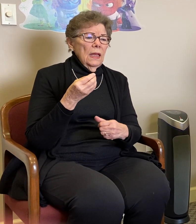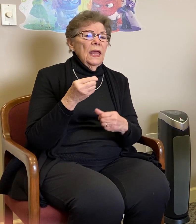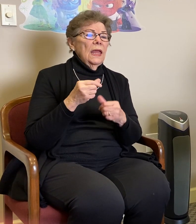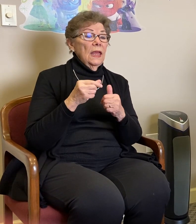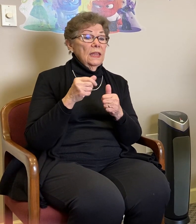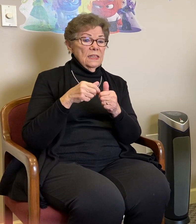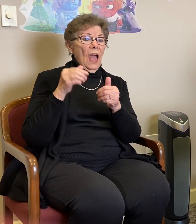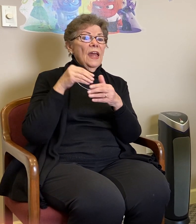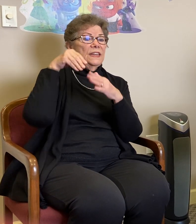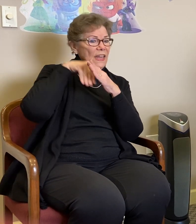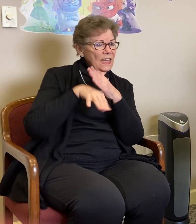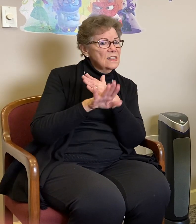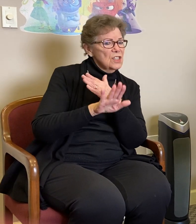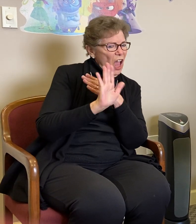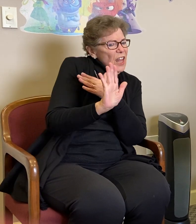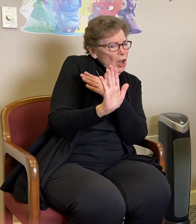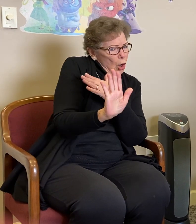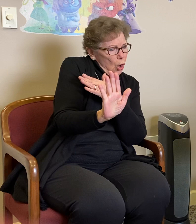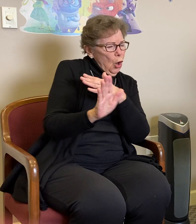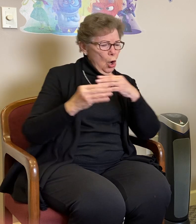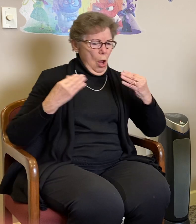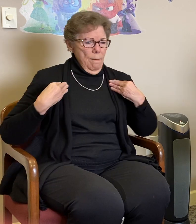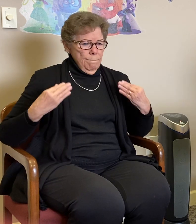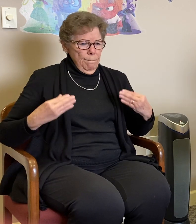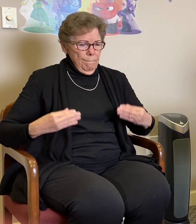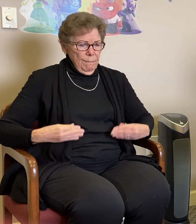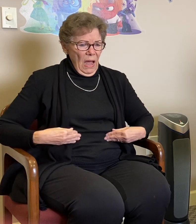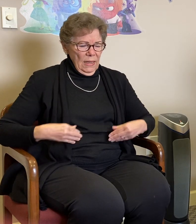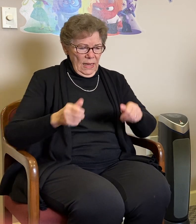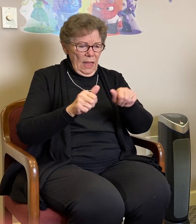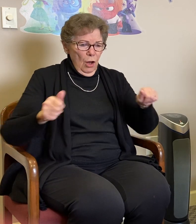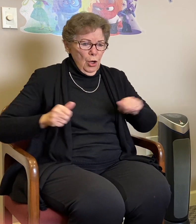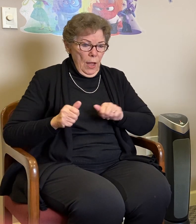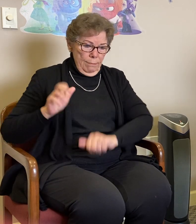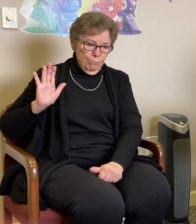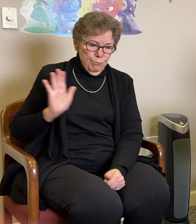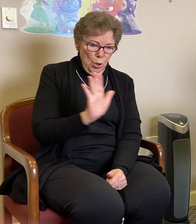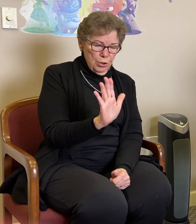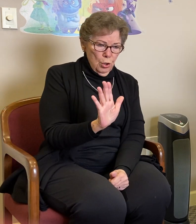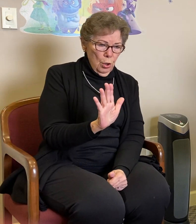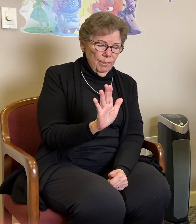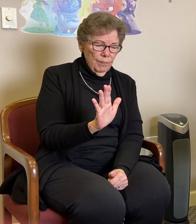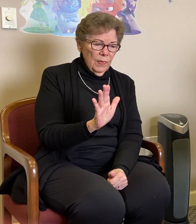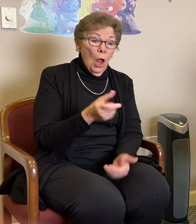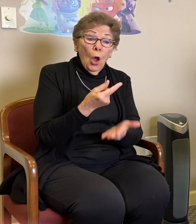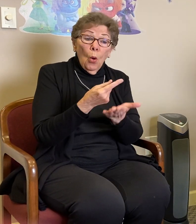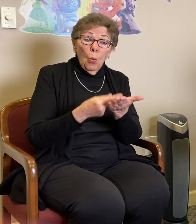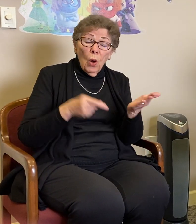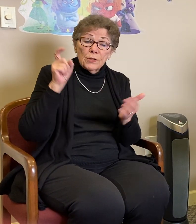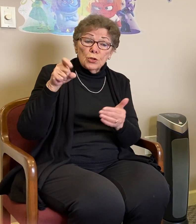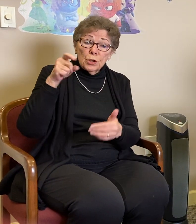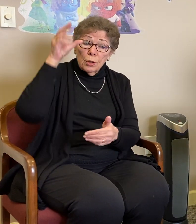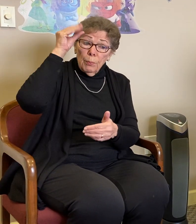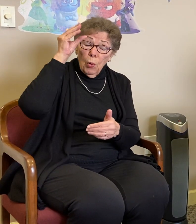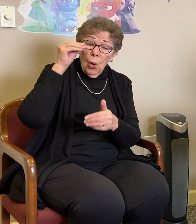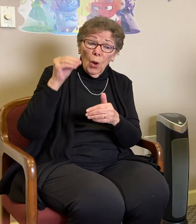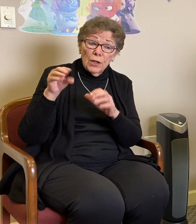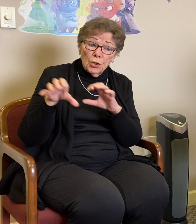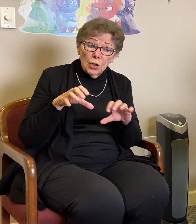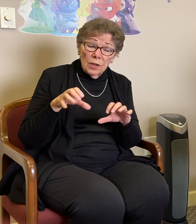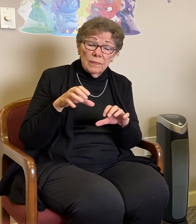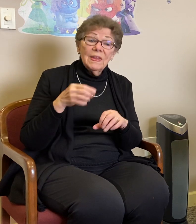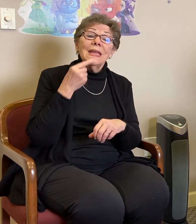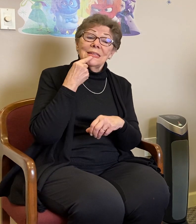girl's body boundary and pushed her. What should the boy have done instead?